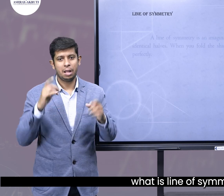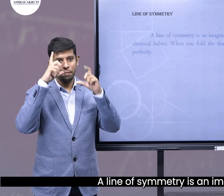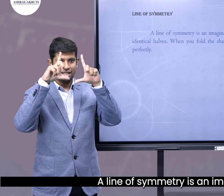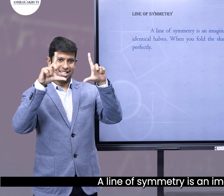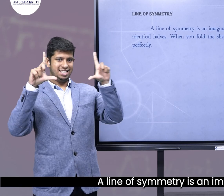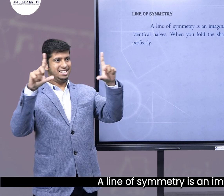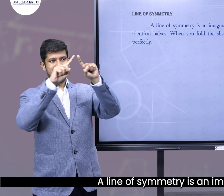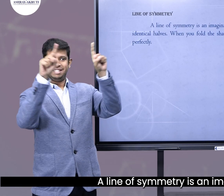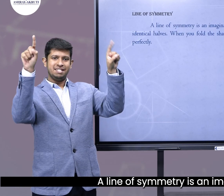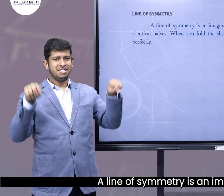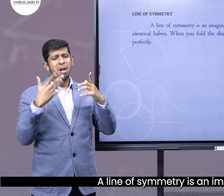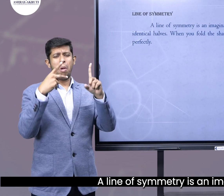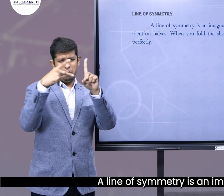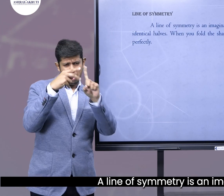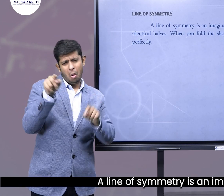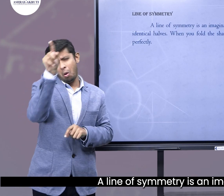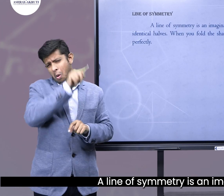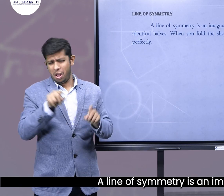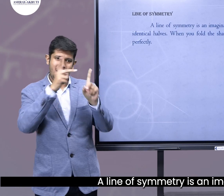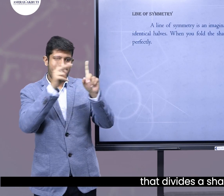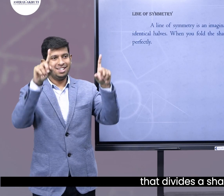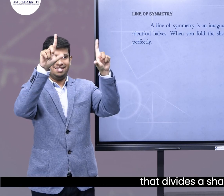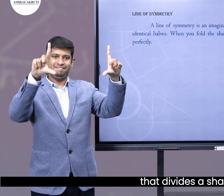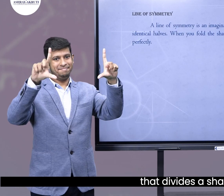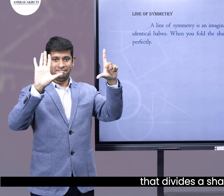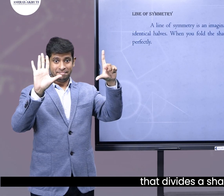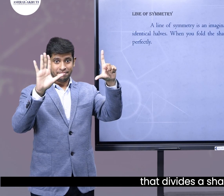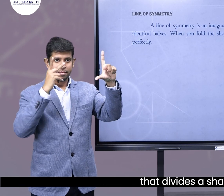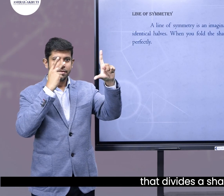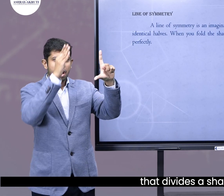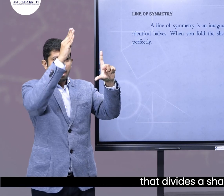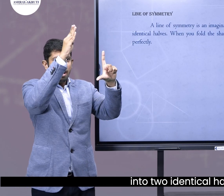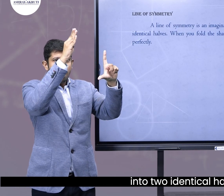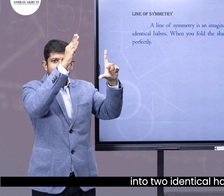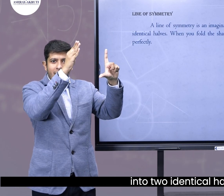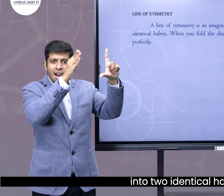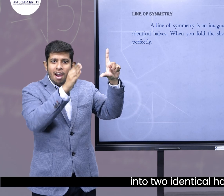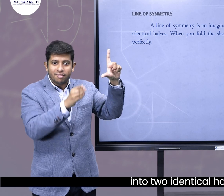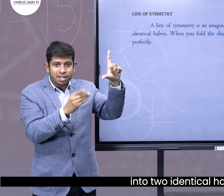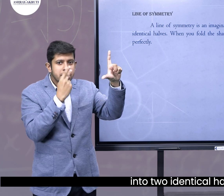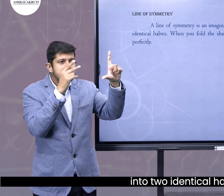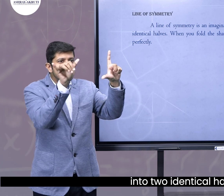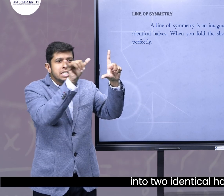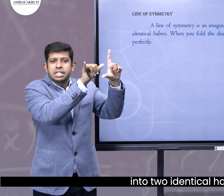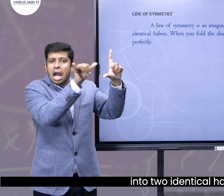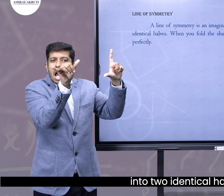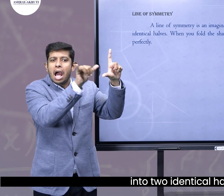A line of symmetry is an imaginary line that divides a shape into two identical halves.